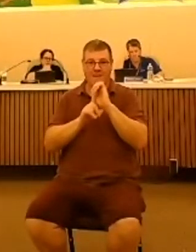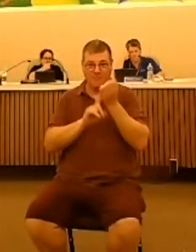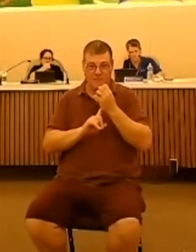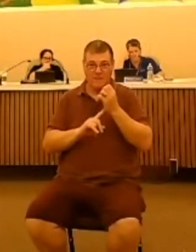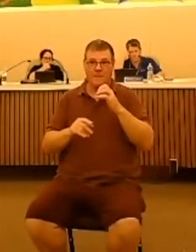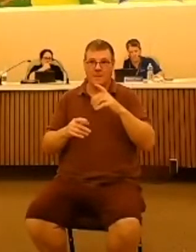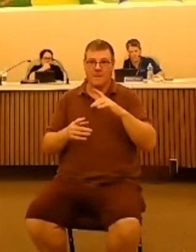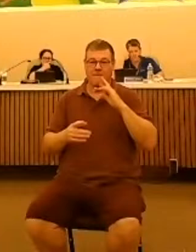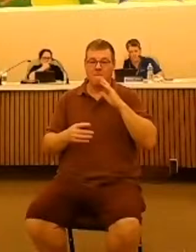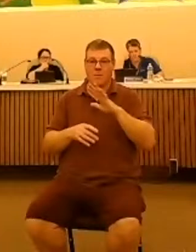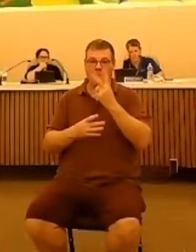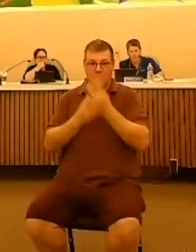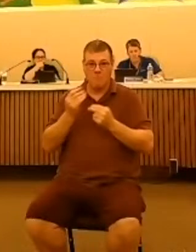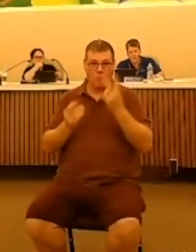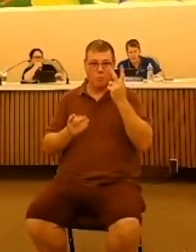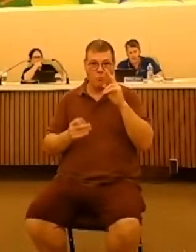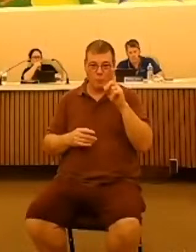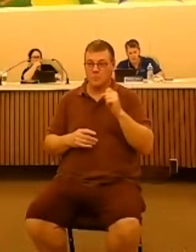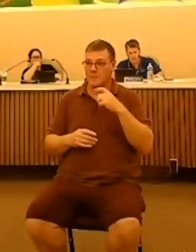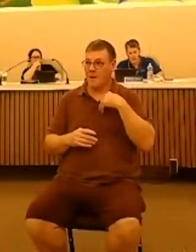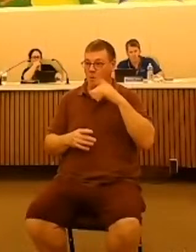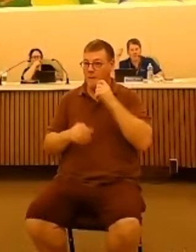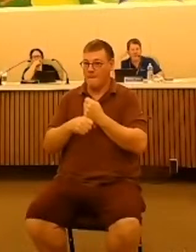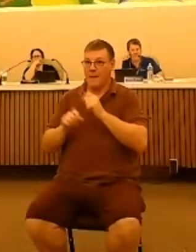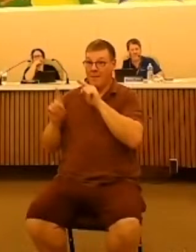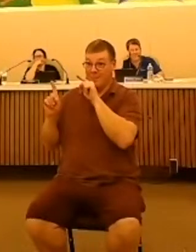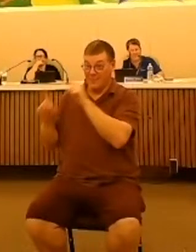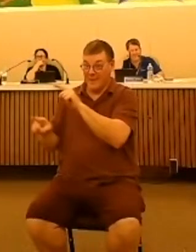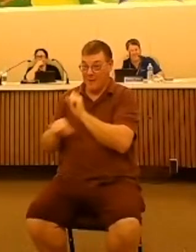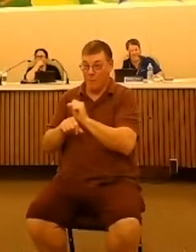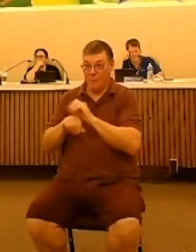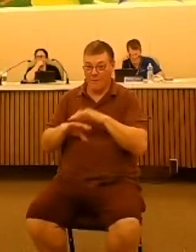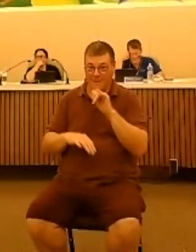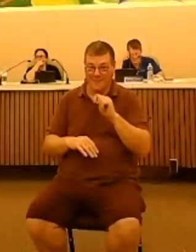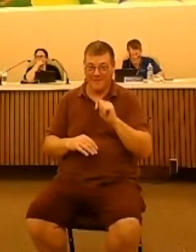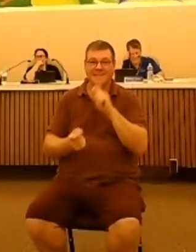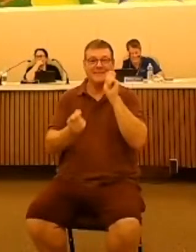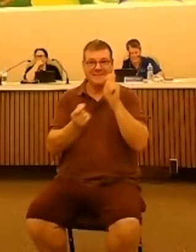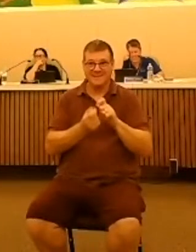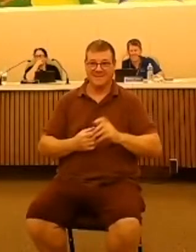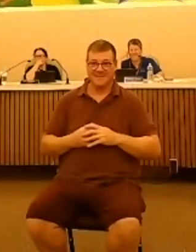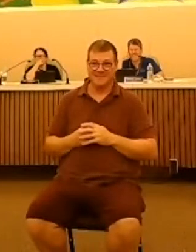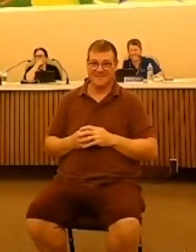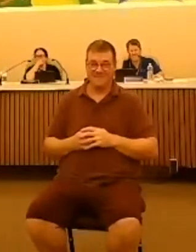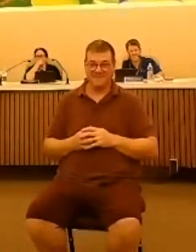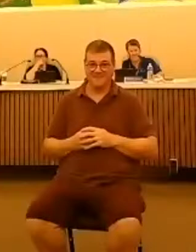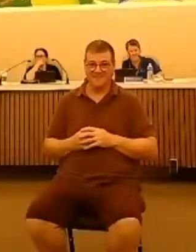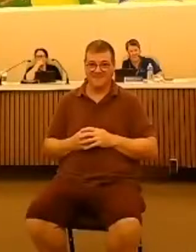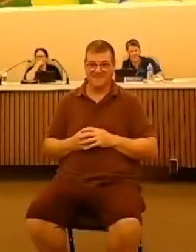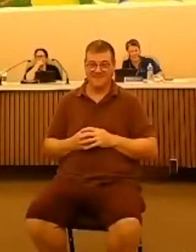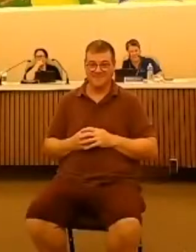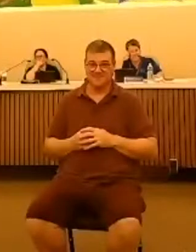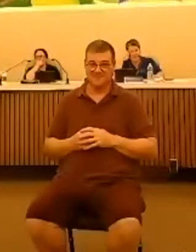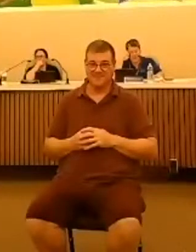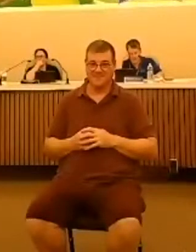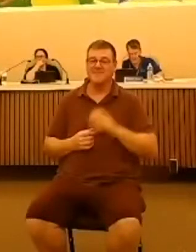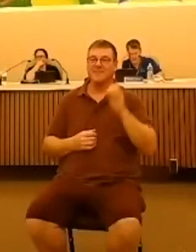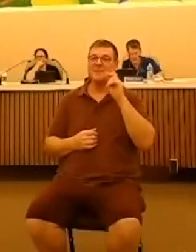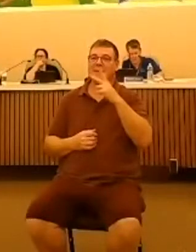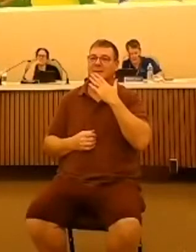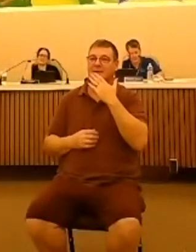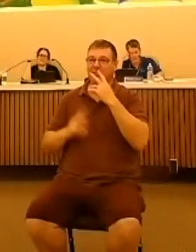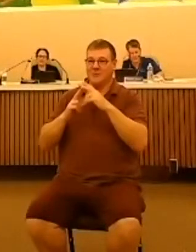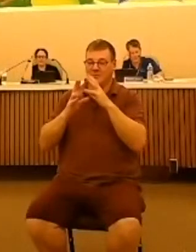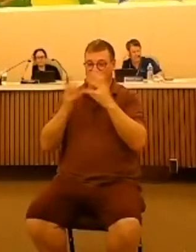pressure off the two roads that can't handle. Well, I'm going to make them work on it, but yes. Exactly, exactly. Not you, them. Right. Thanks, Okay, thank you Jennifer.